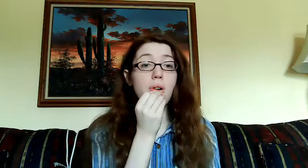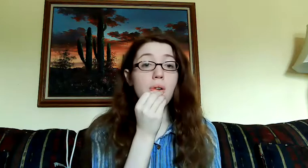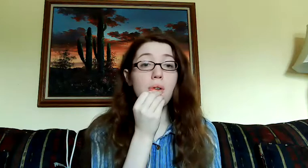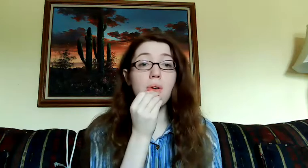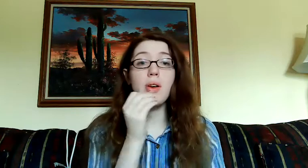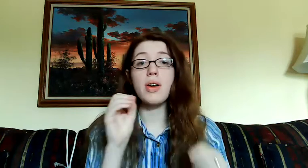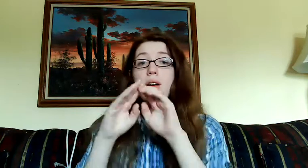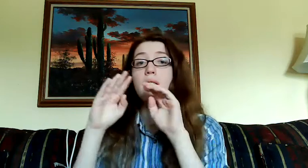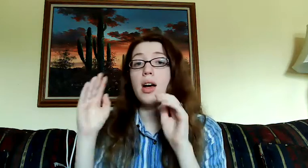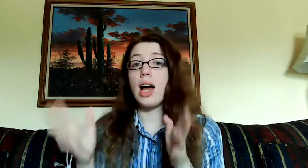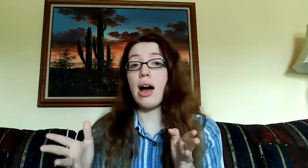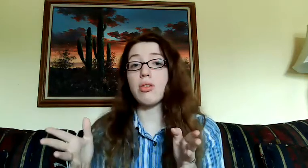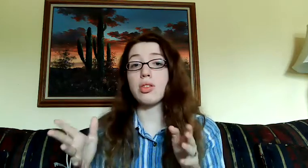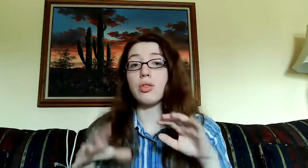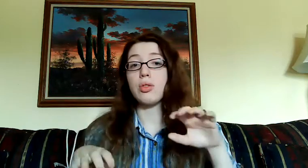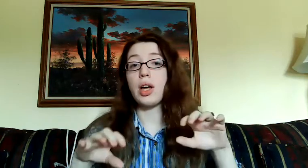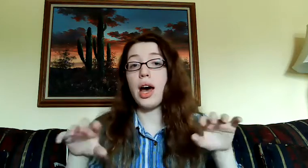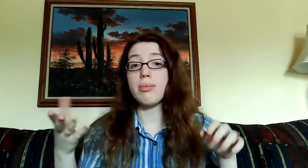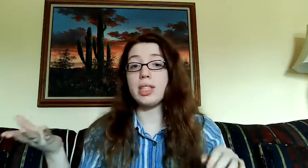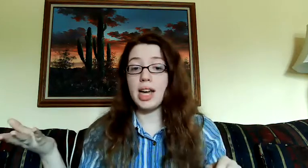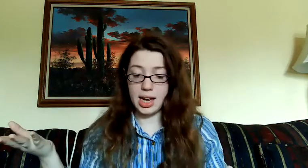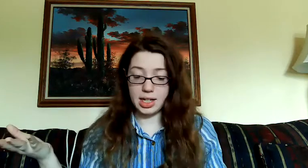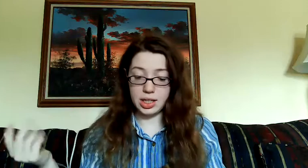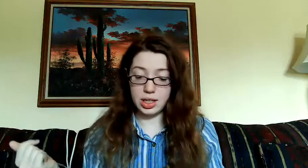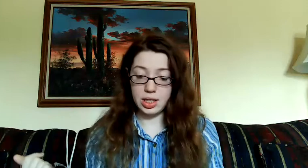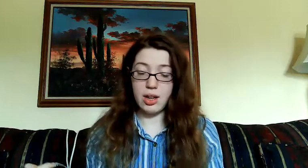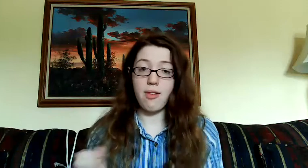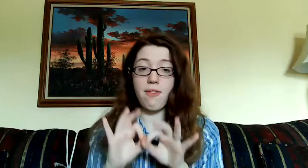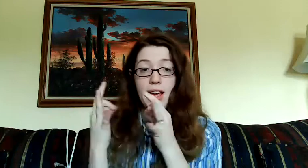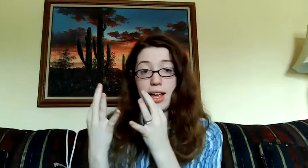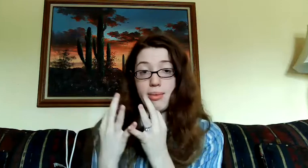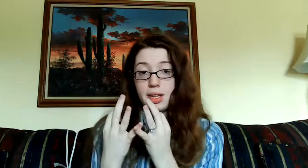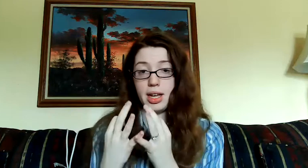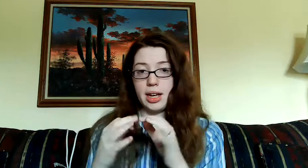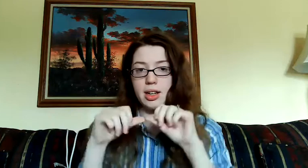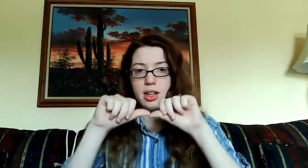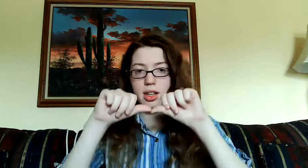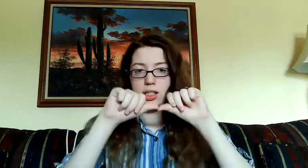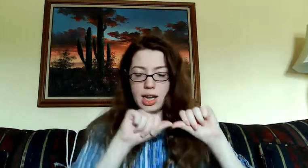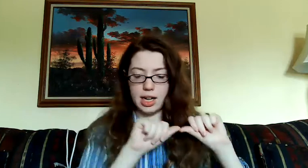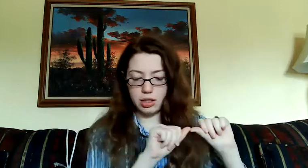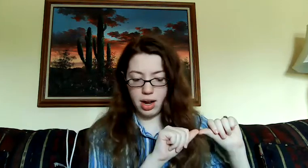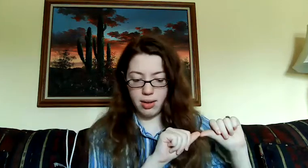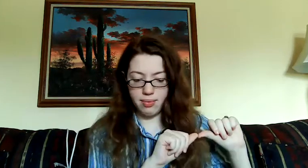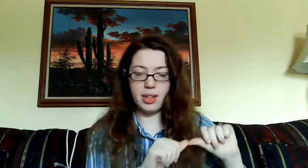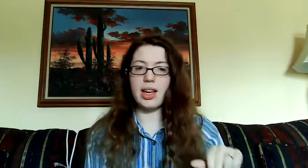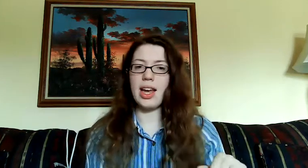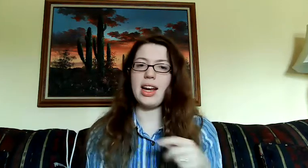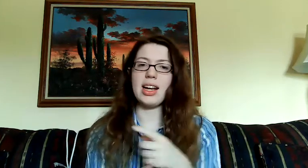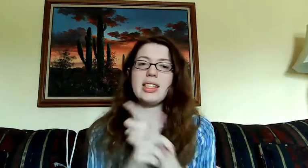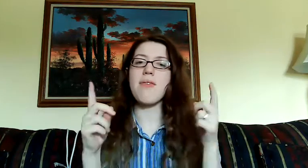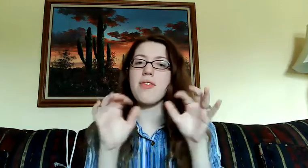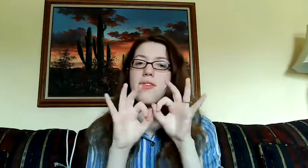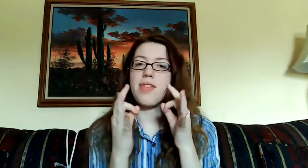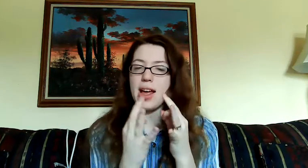Food, household objects, family, etc. And except for family,